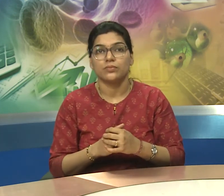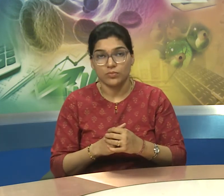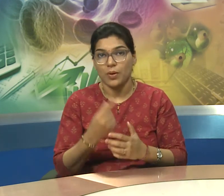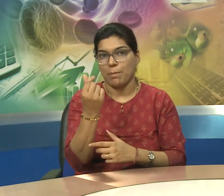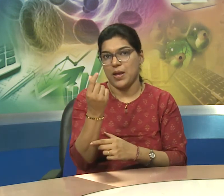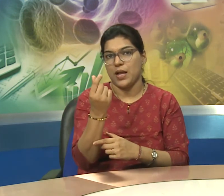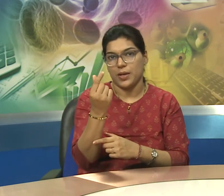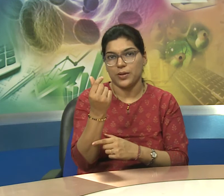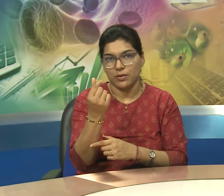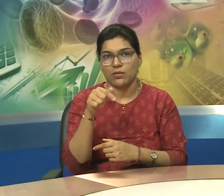Financing.